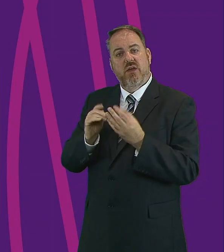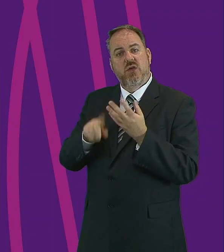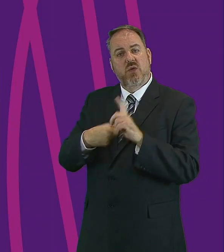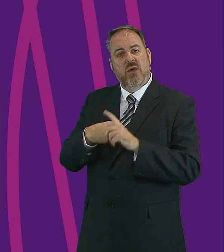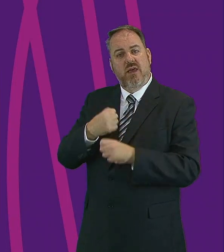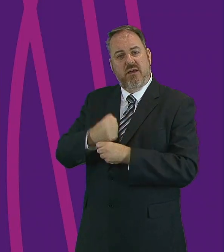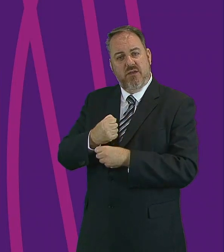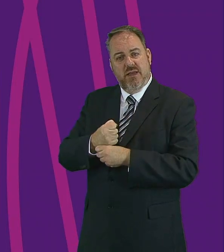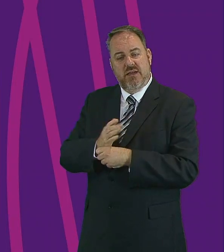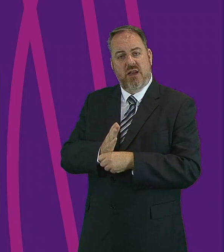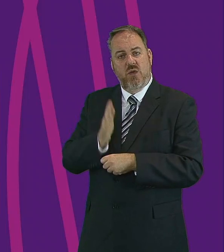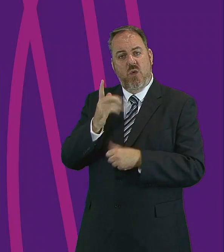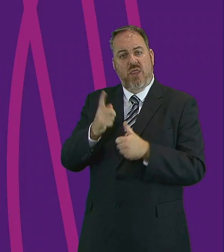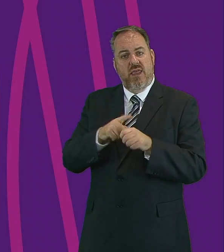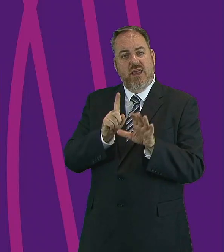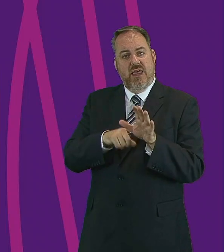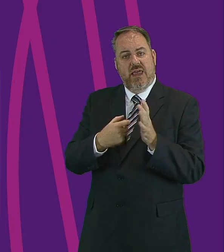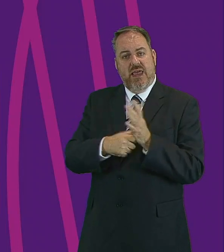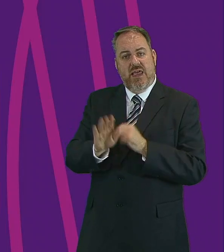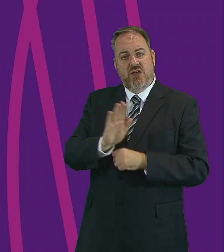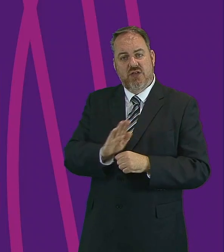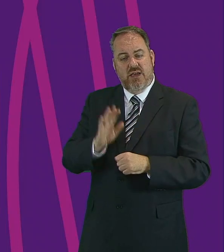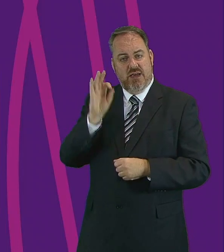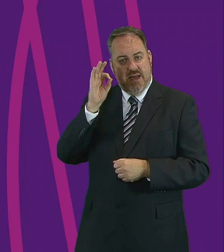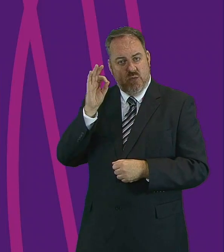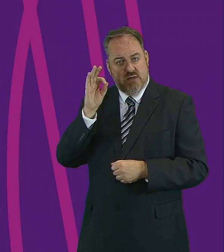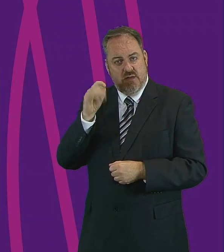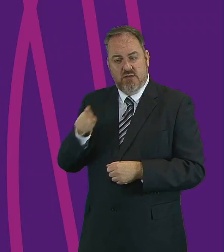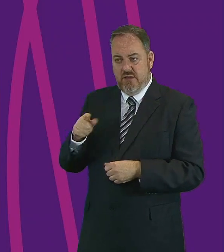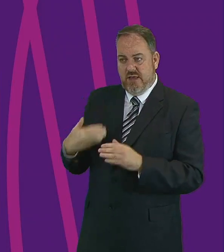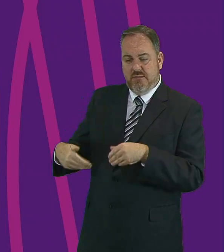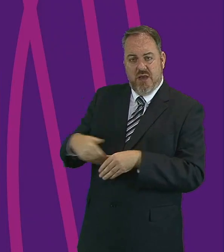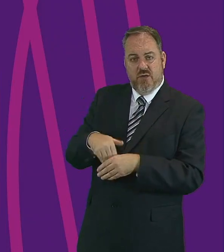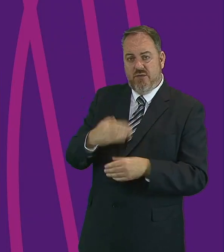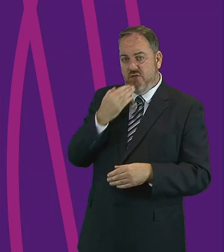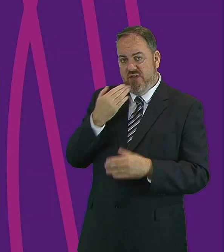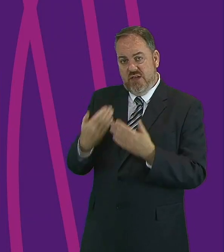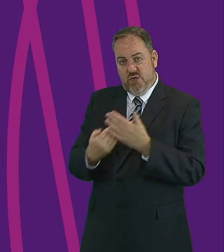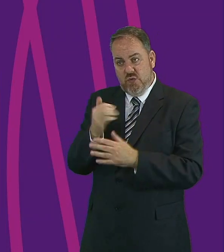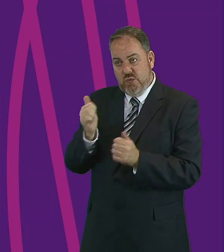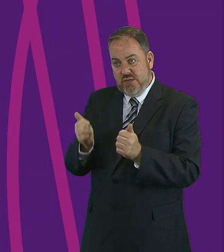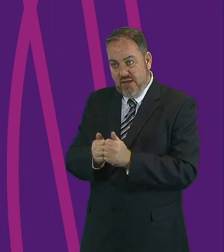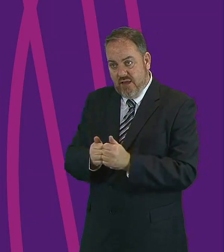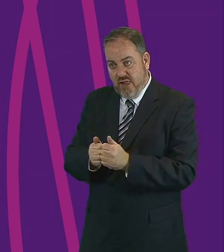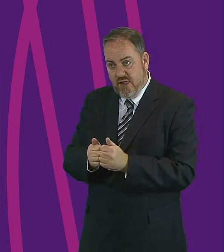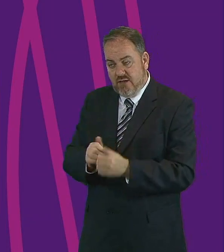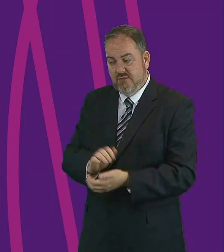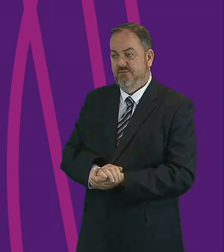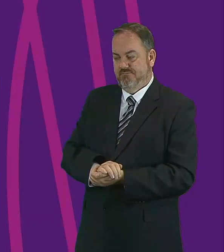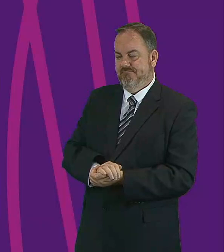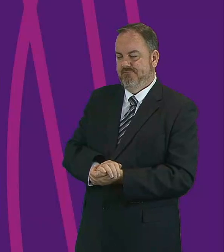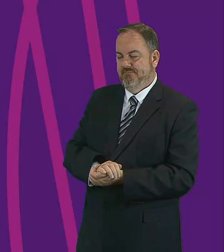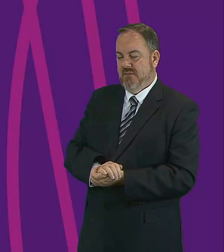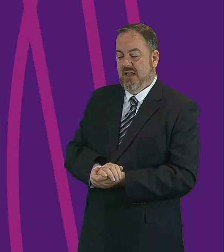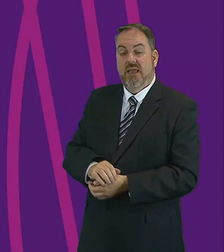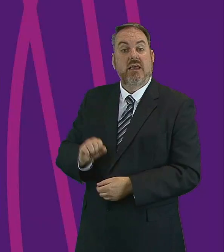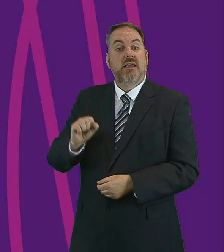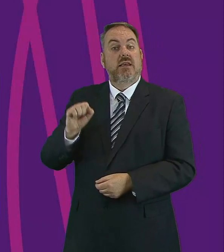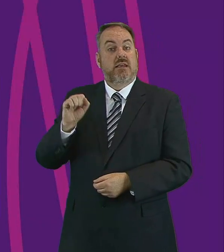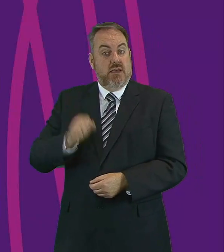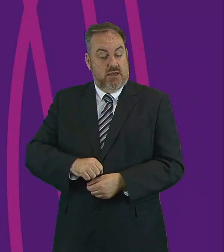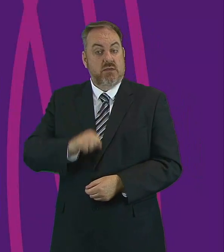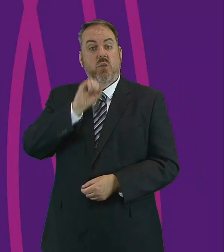North Ayrshire Council to deliver the economic transition of the area as part of its Green New Deal? First Minister. Yes, we absolutely